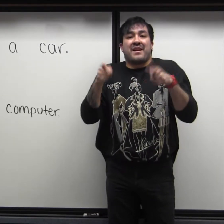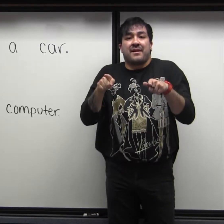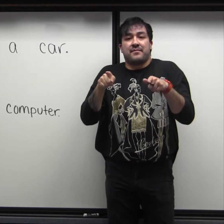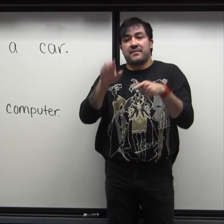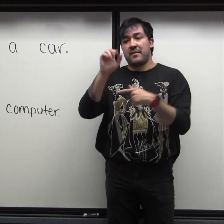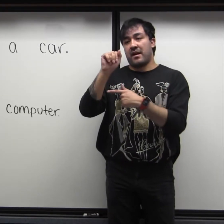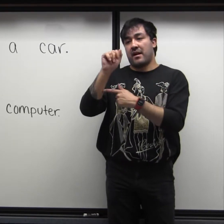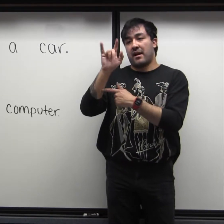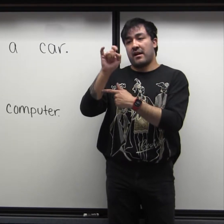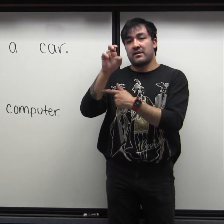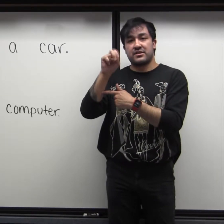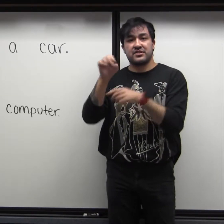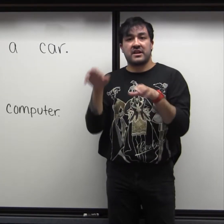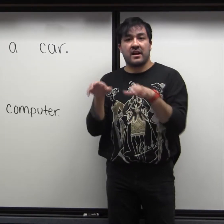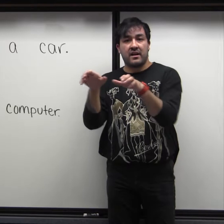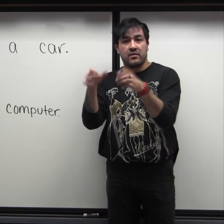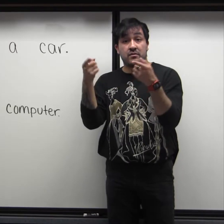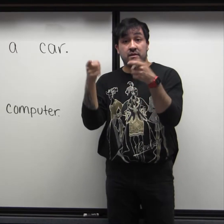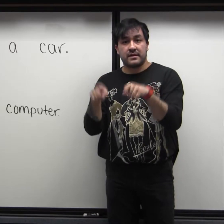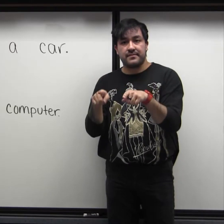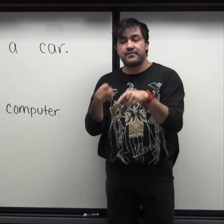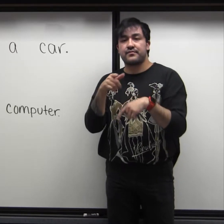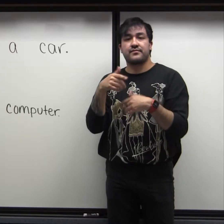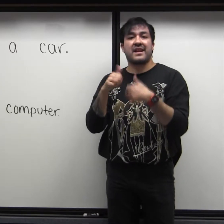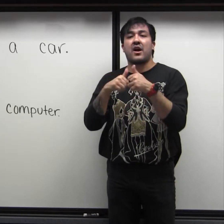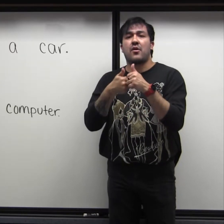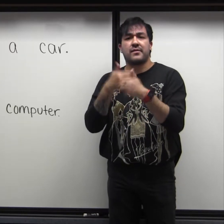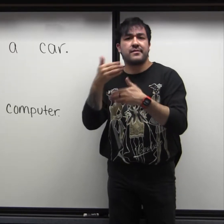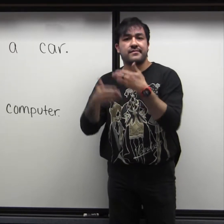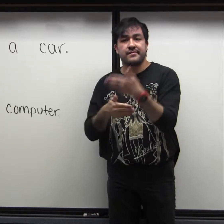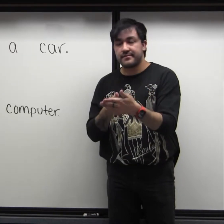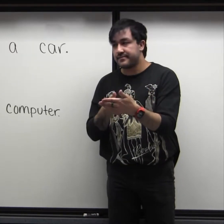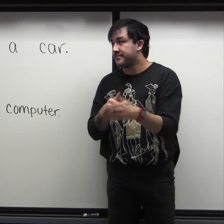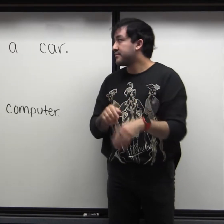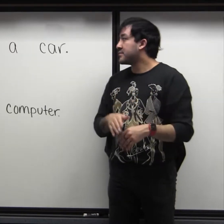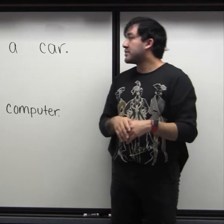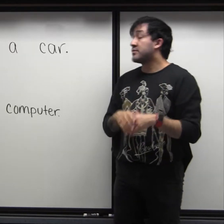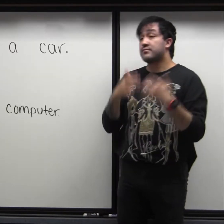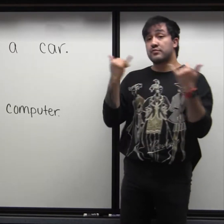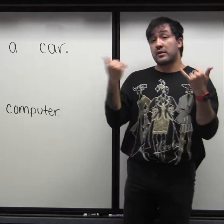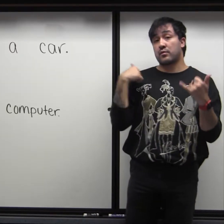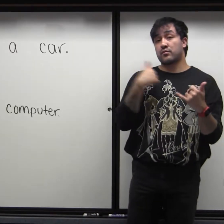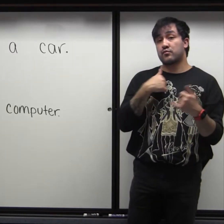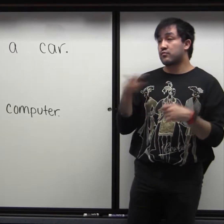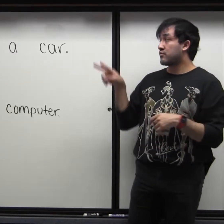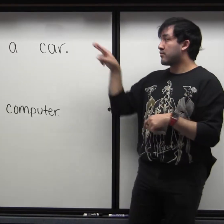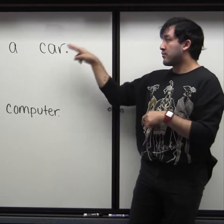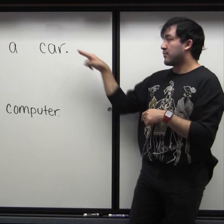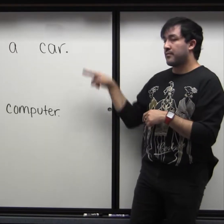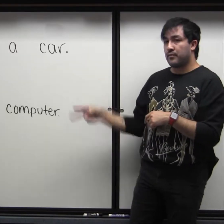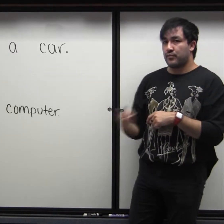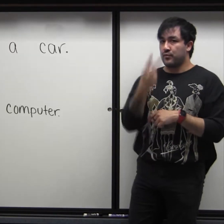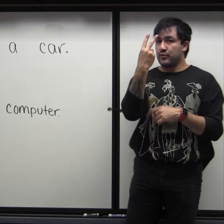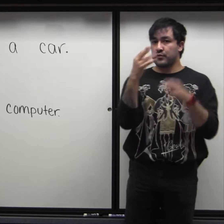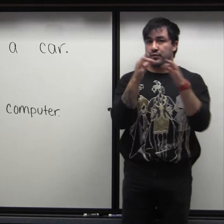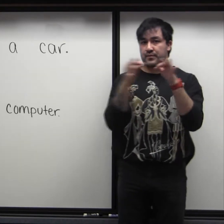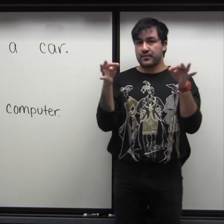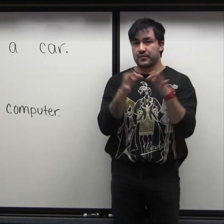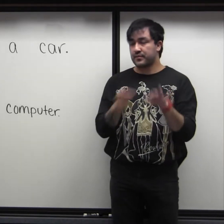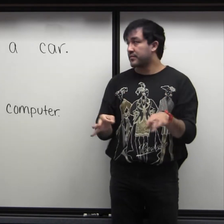lastly, the verb. What is happening? What's the action word in the sentence? So we're going to look at two sentences, and this